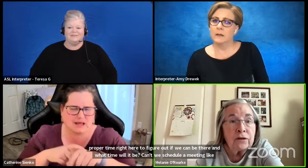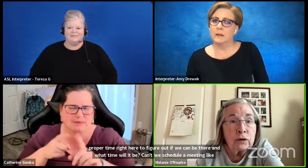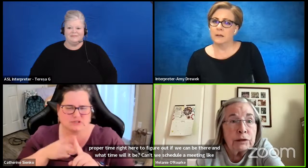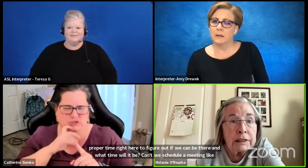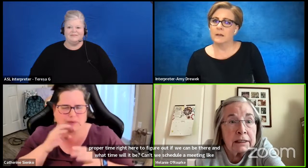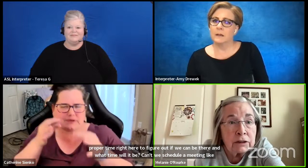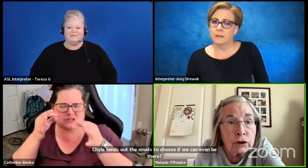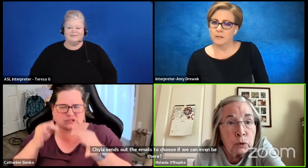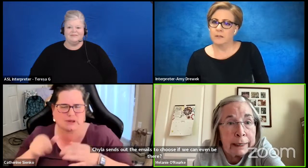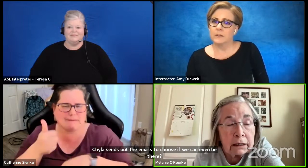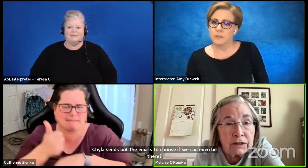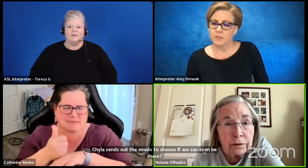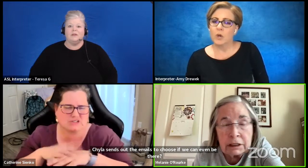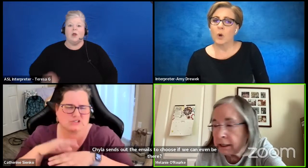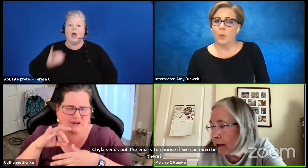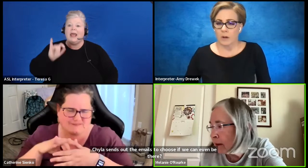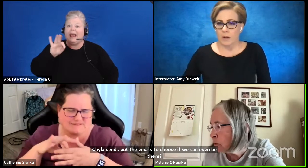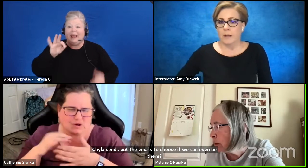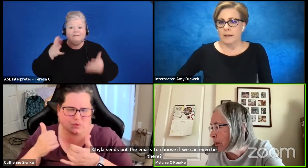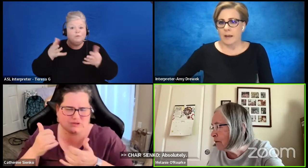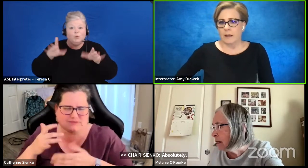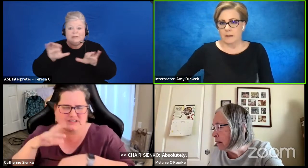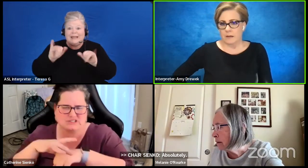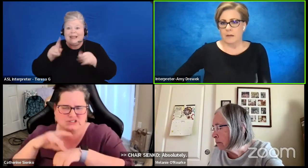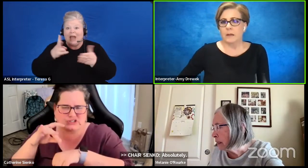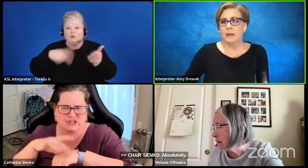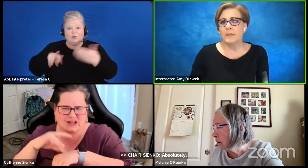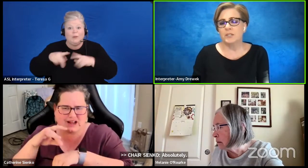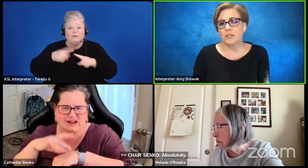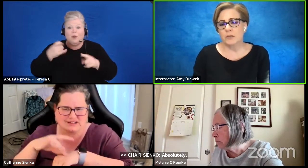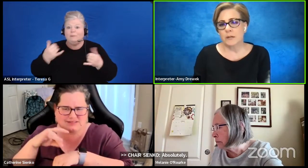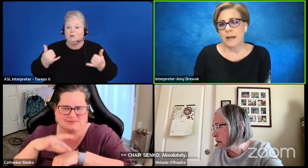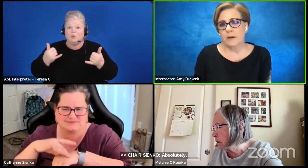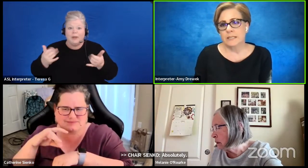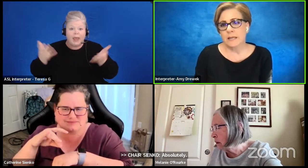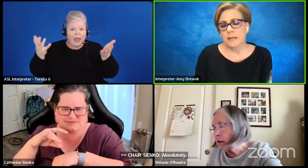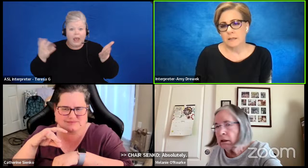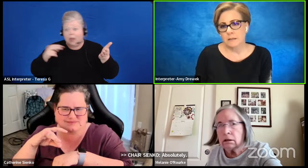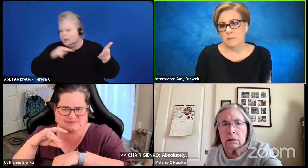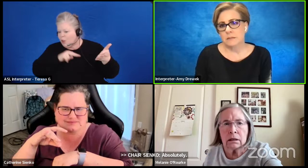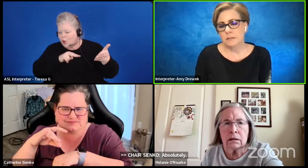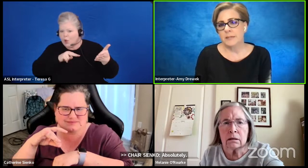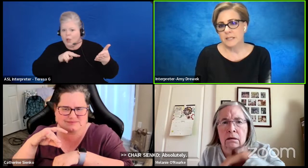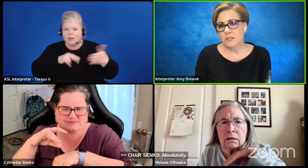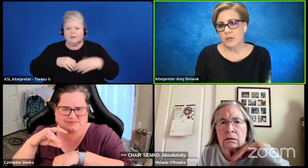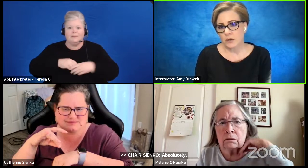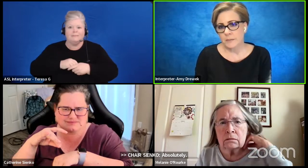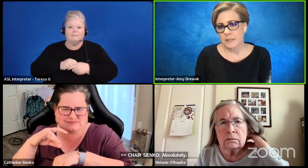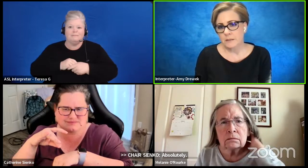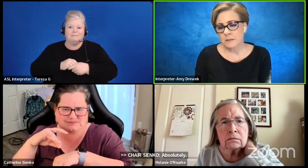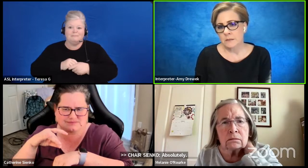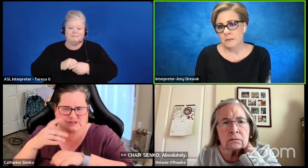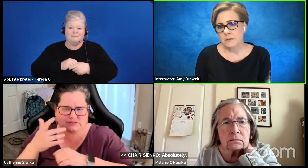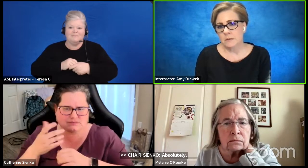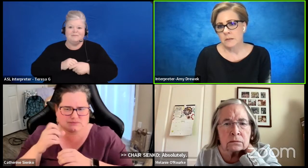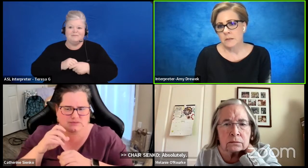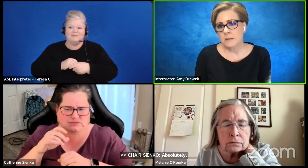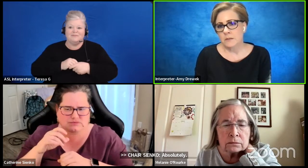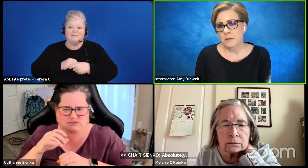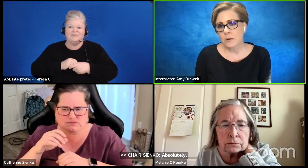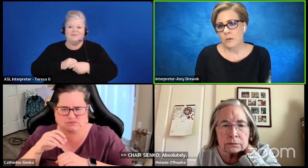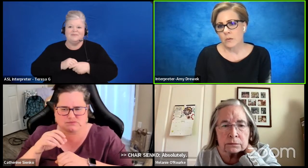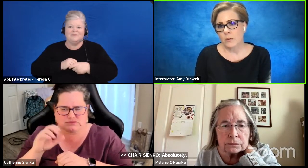I mean, if you did it 2 weeks from today, that would So, be yeah, Commissioner Herron said to be